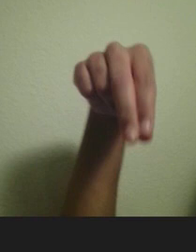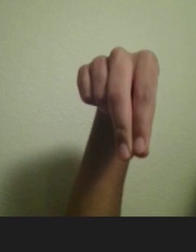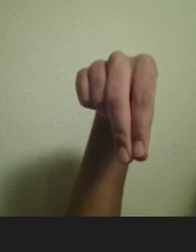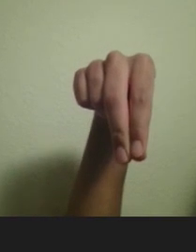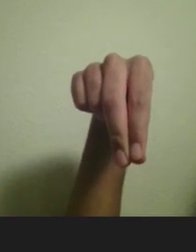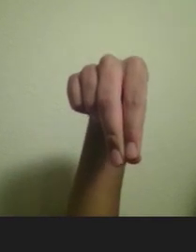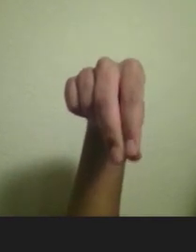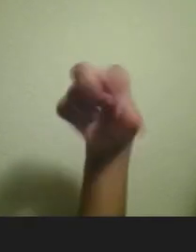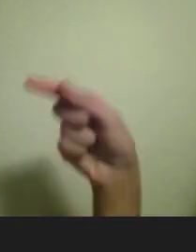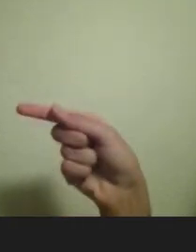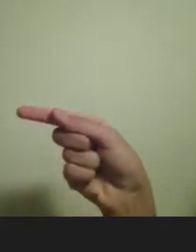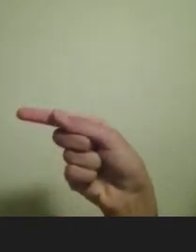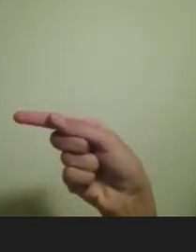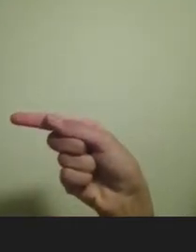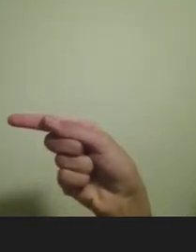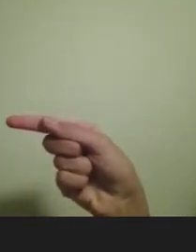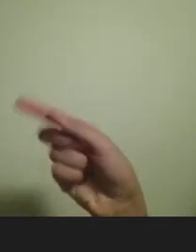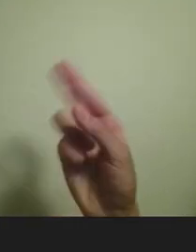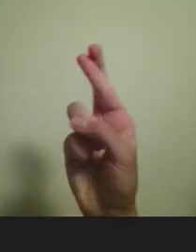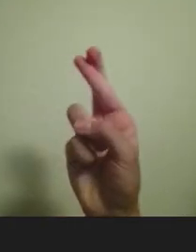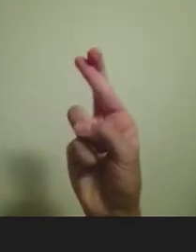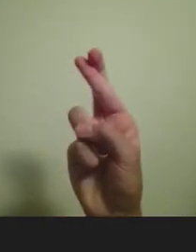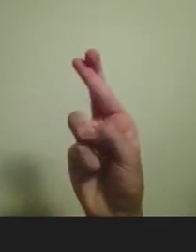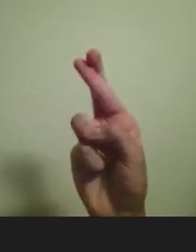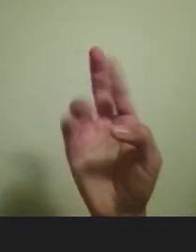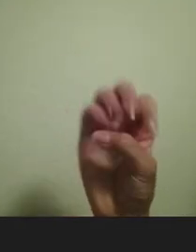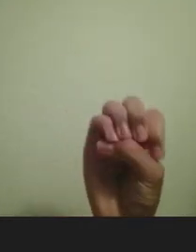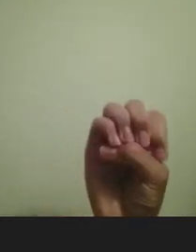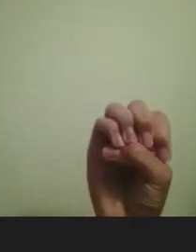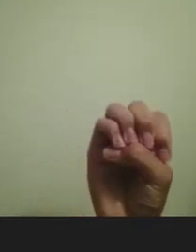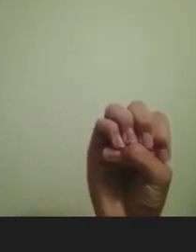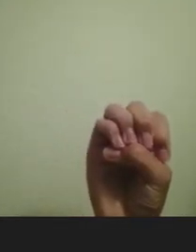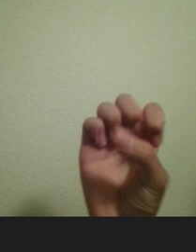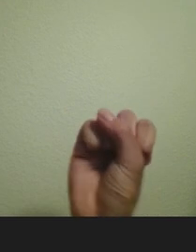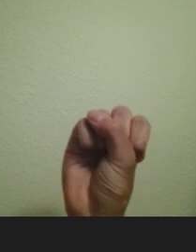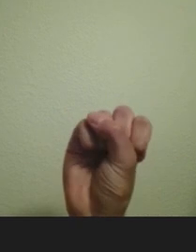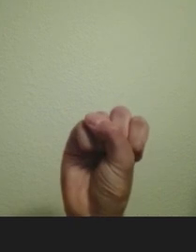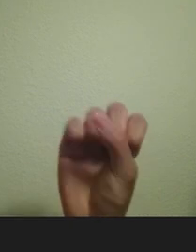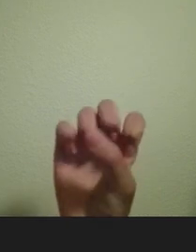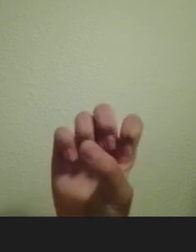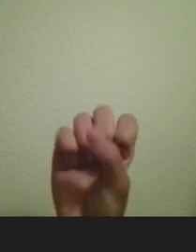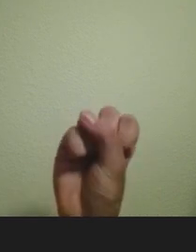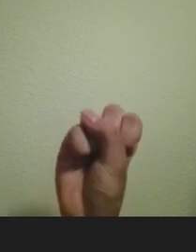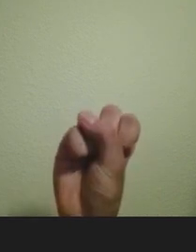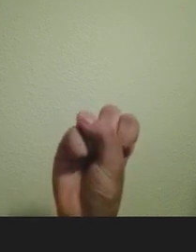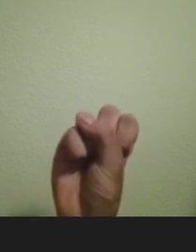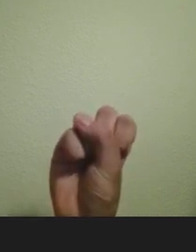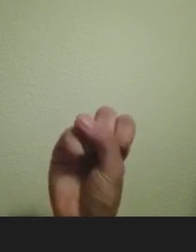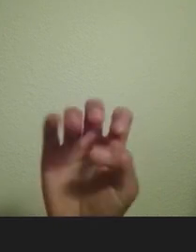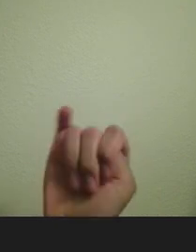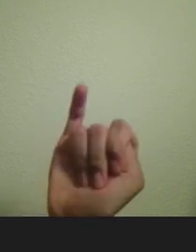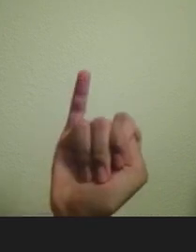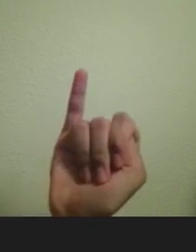with a camera view. They point the camera towards a blank wall and start spelling out words in ASL within its view. In case the